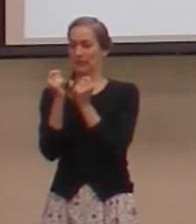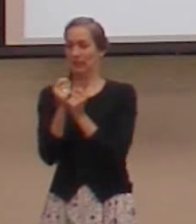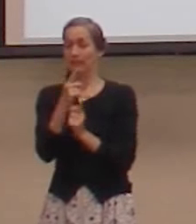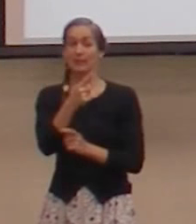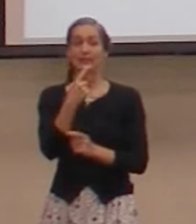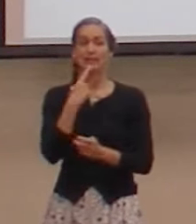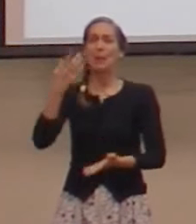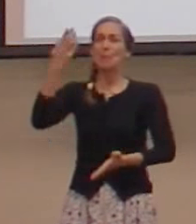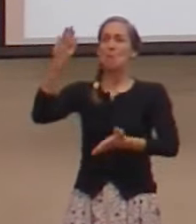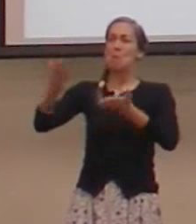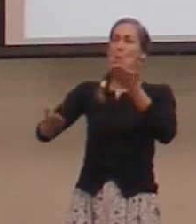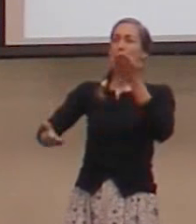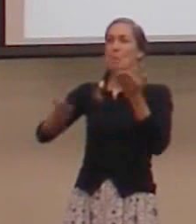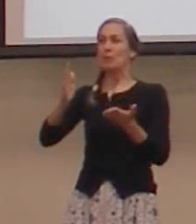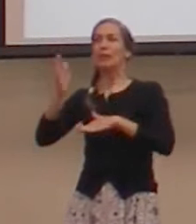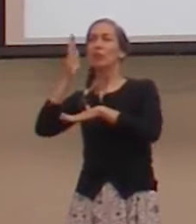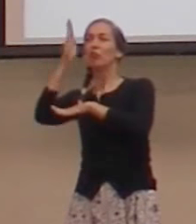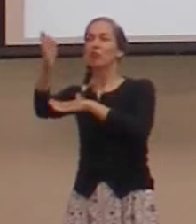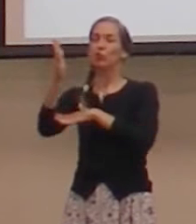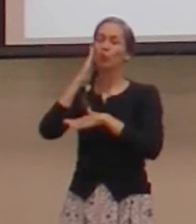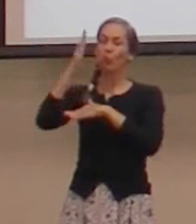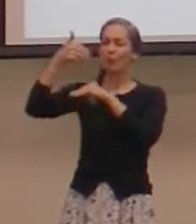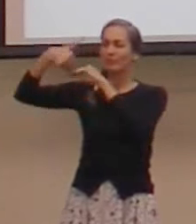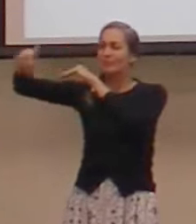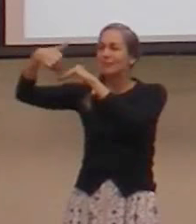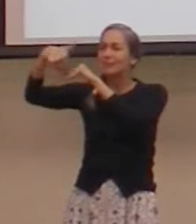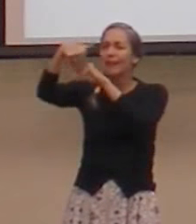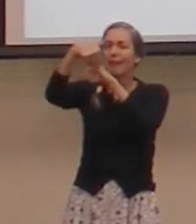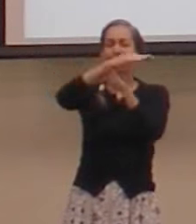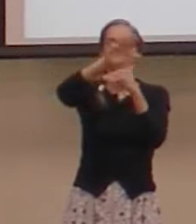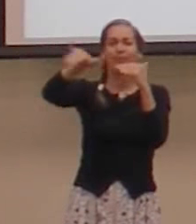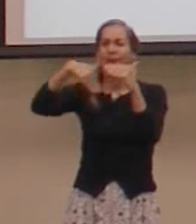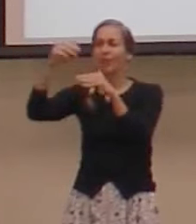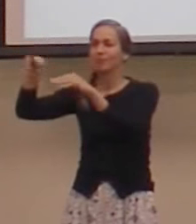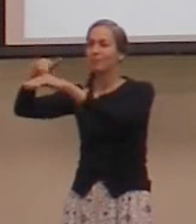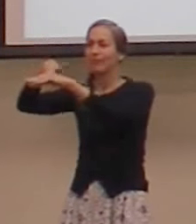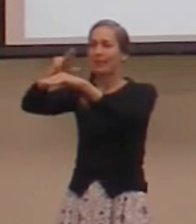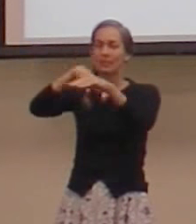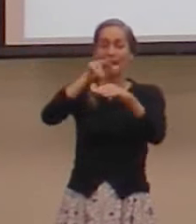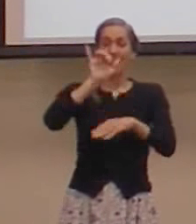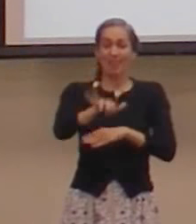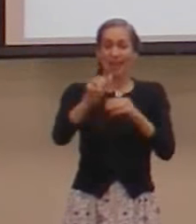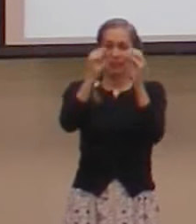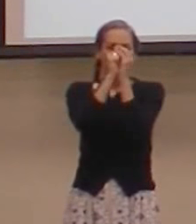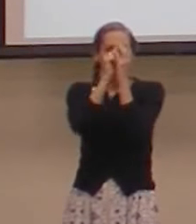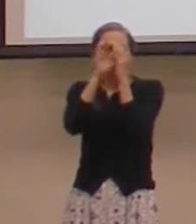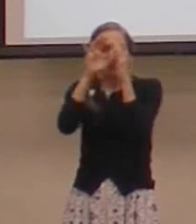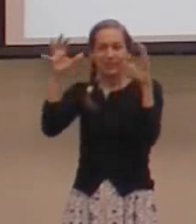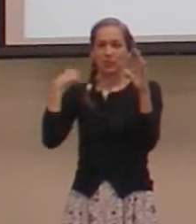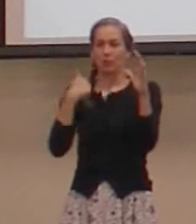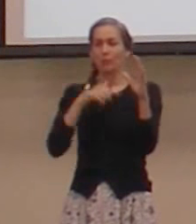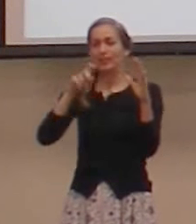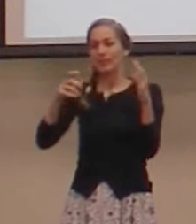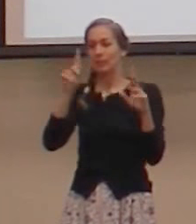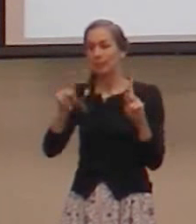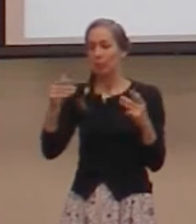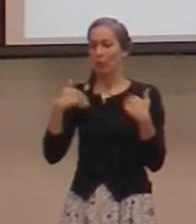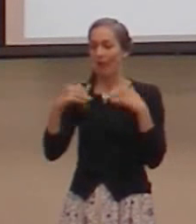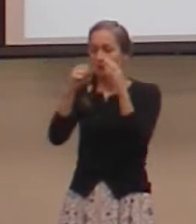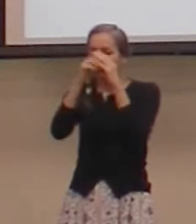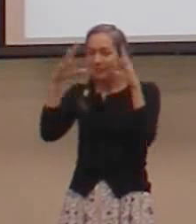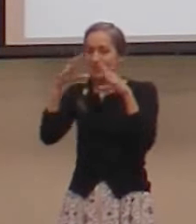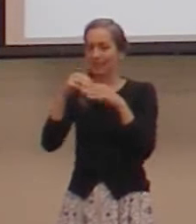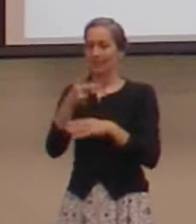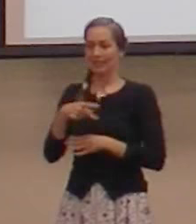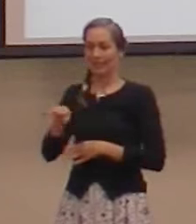probably in the days to come, we'll send people to all of these places, and that's vision. And we need people of vision in the kingdom